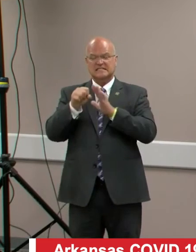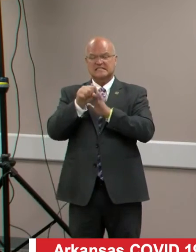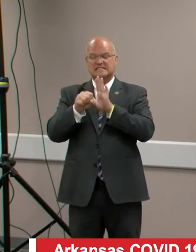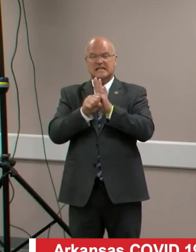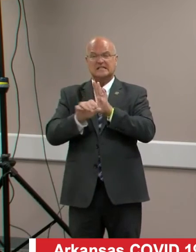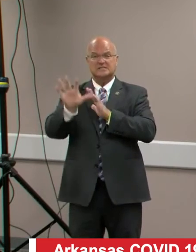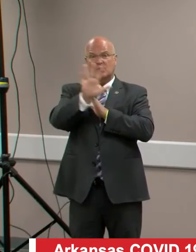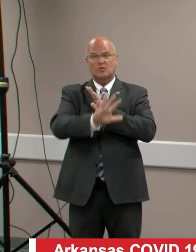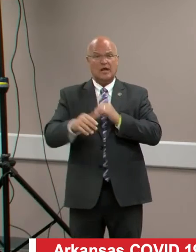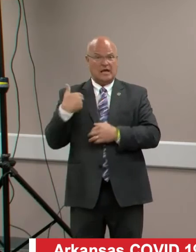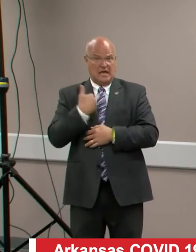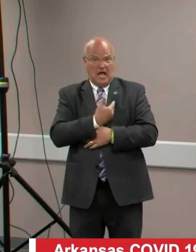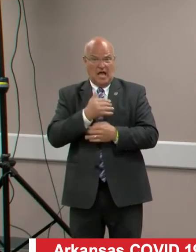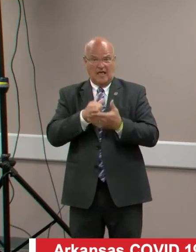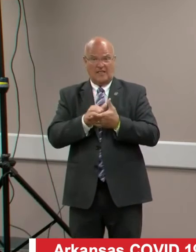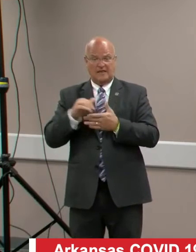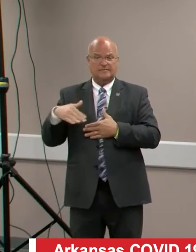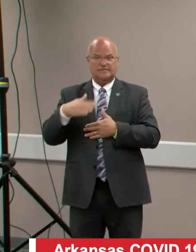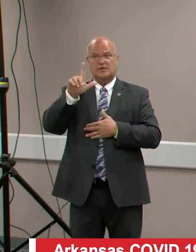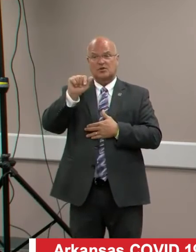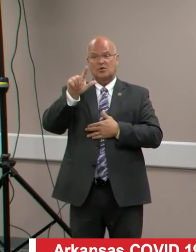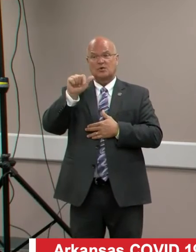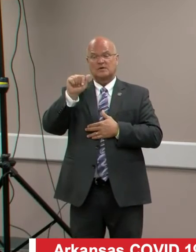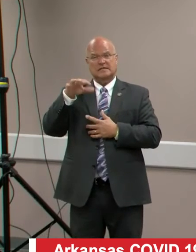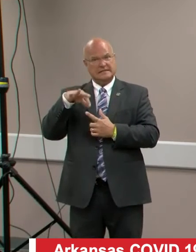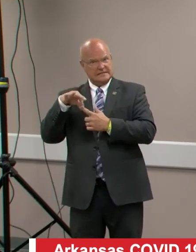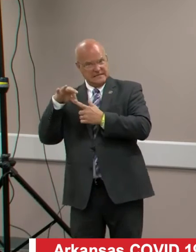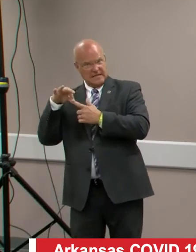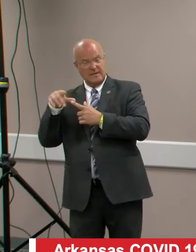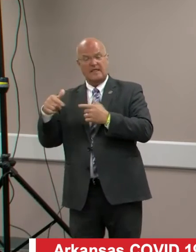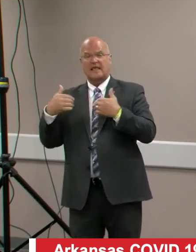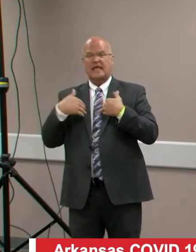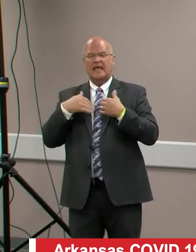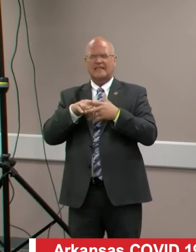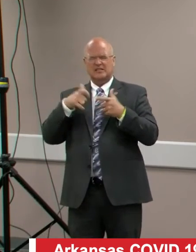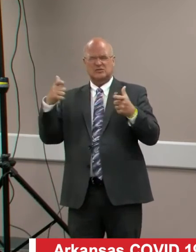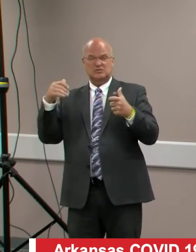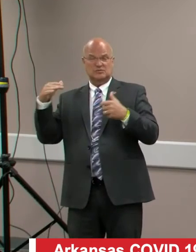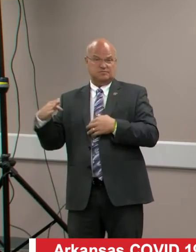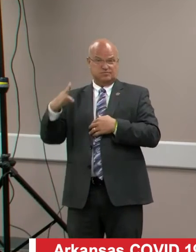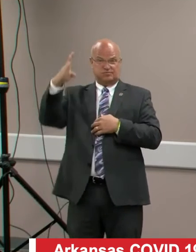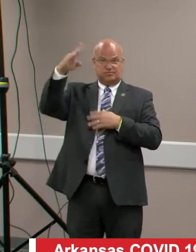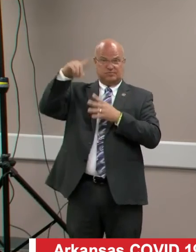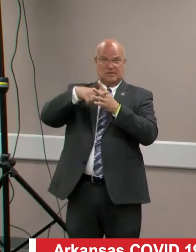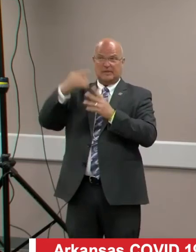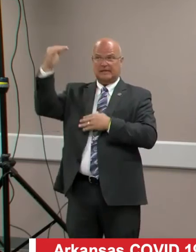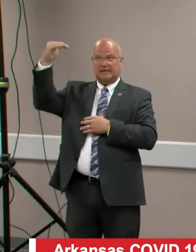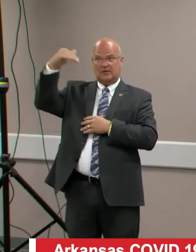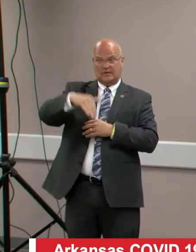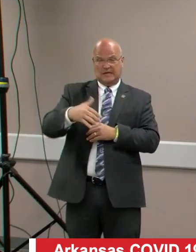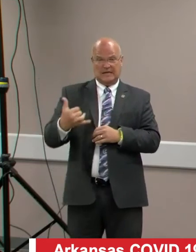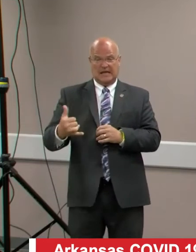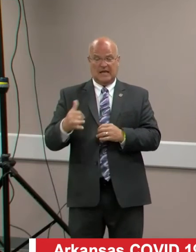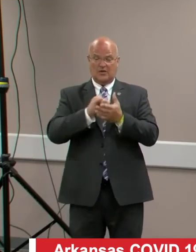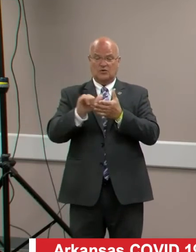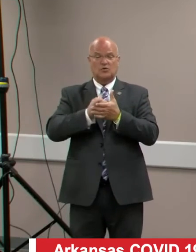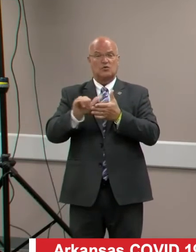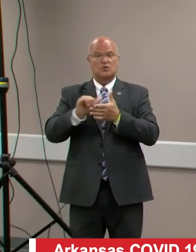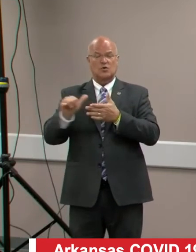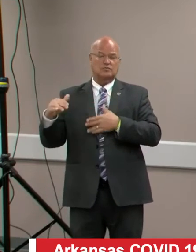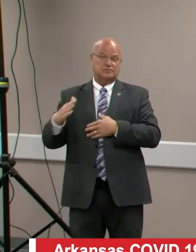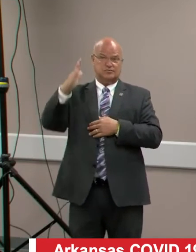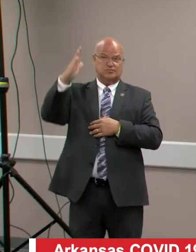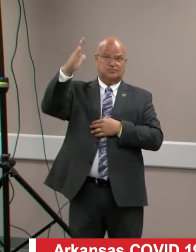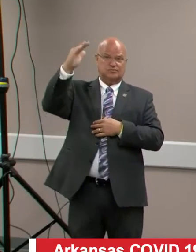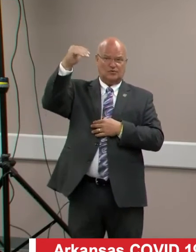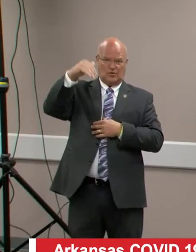states all around us that the cases are up. Louisiana is an exception. They had that huge peak, and they're going down. New York is a